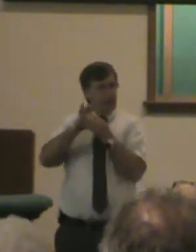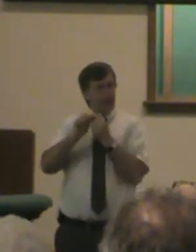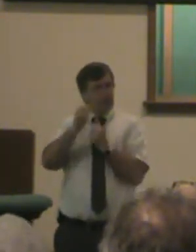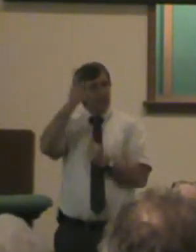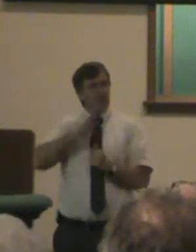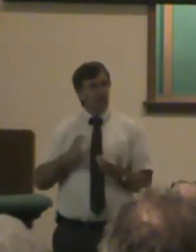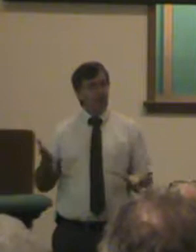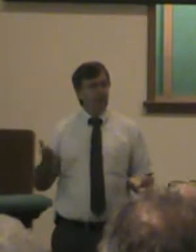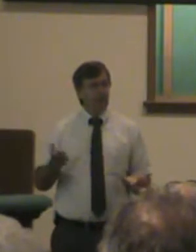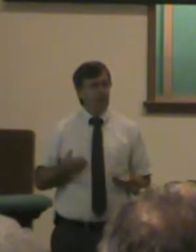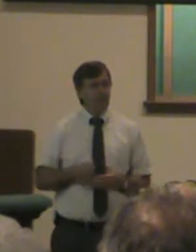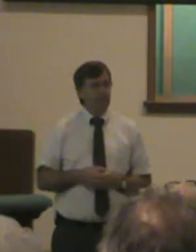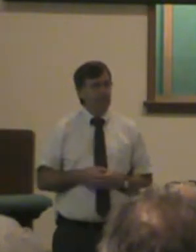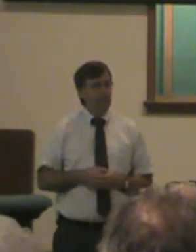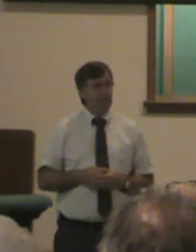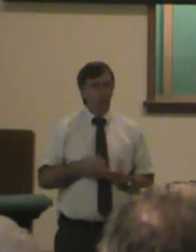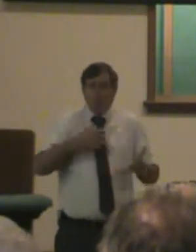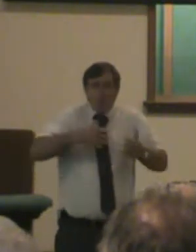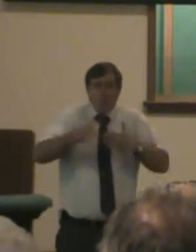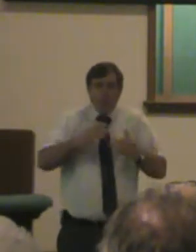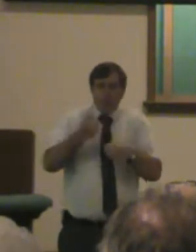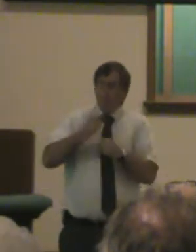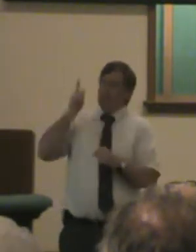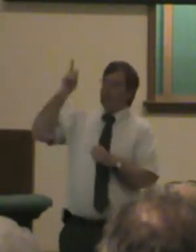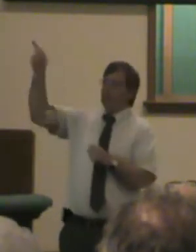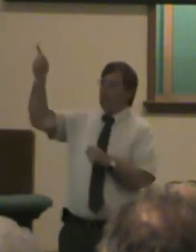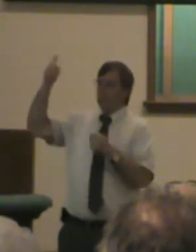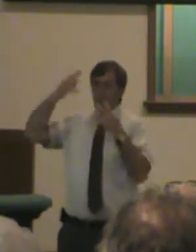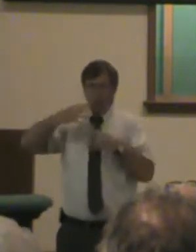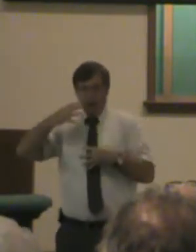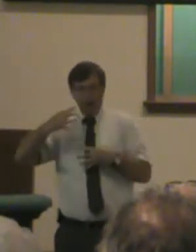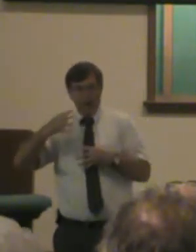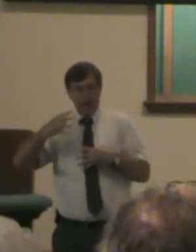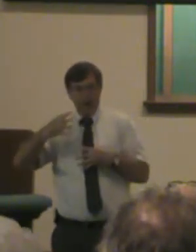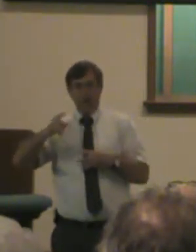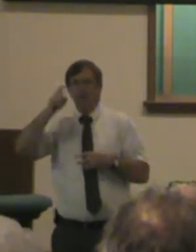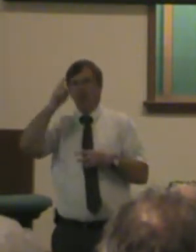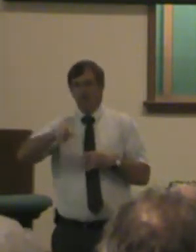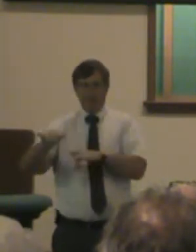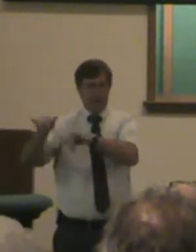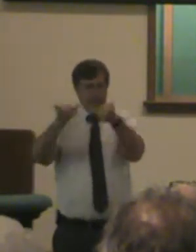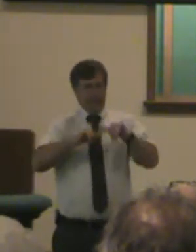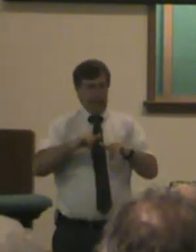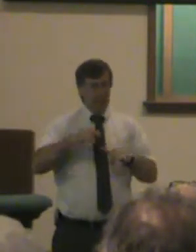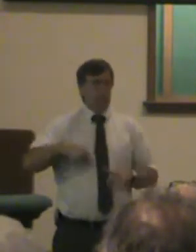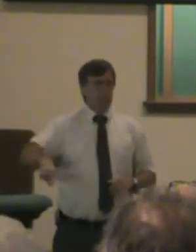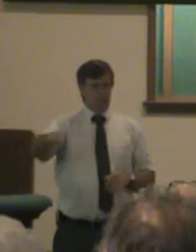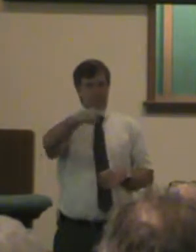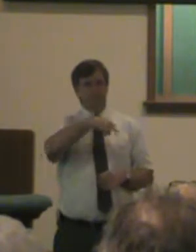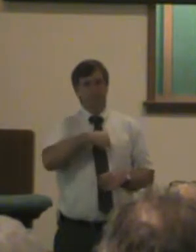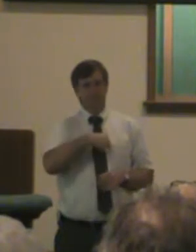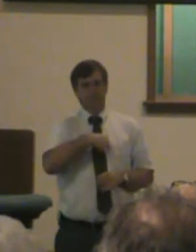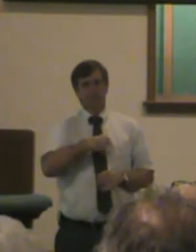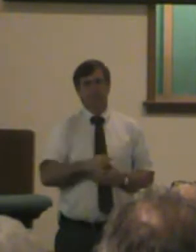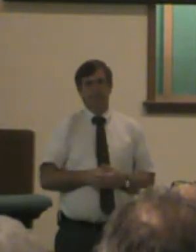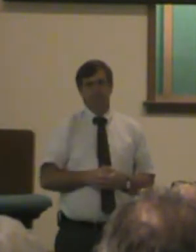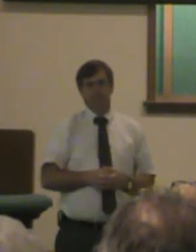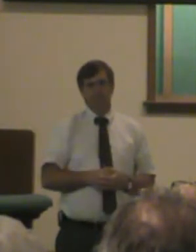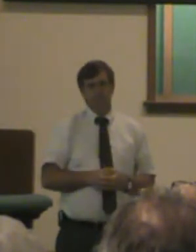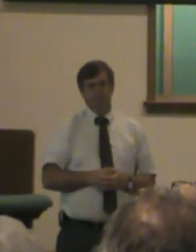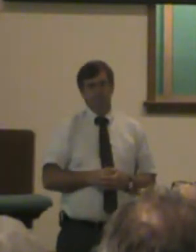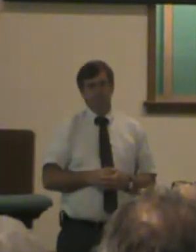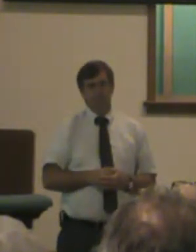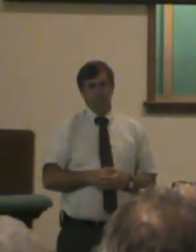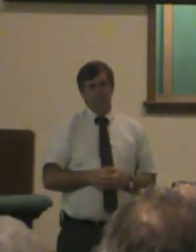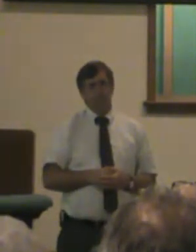God. Because whatever makes him cry ought to do the same thing that makes you cry.